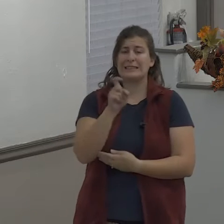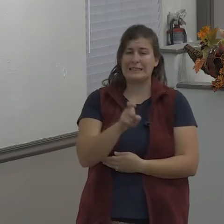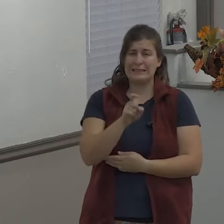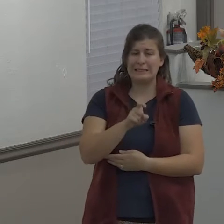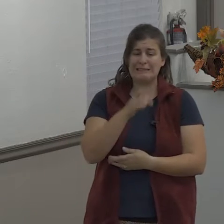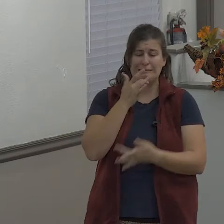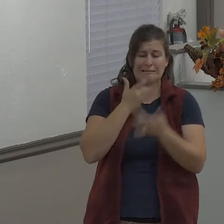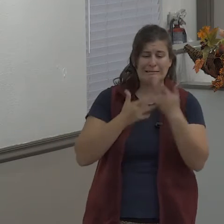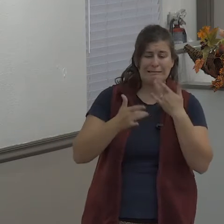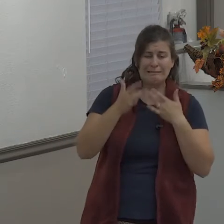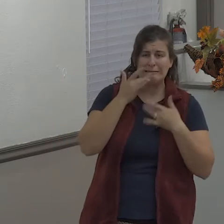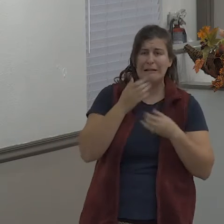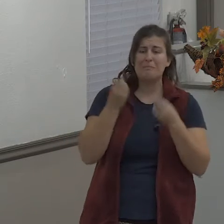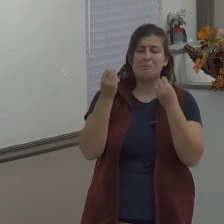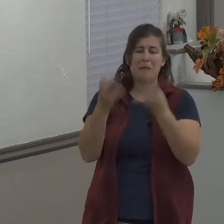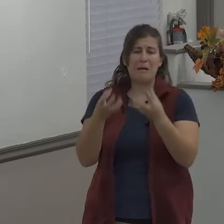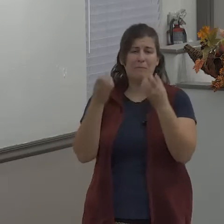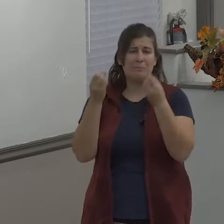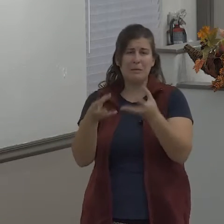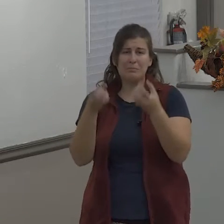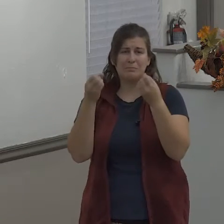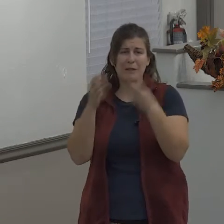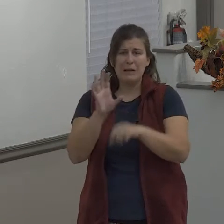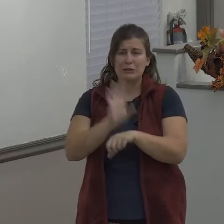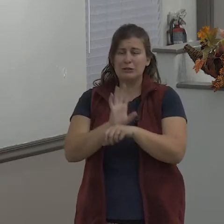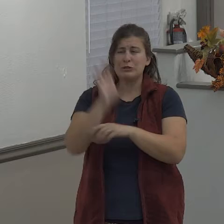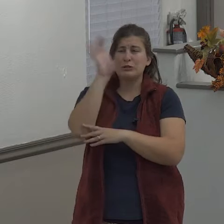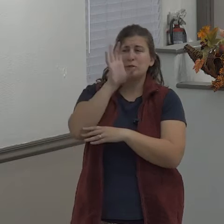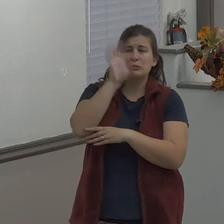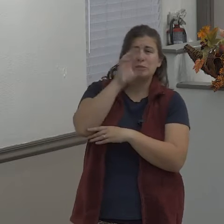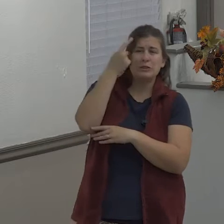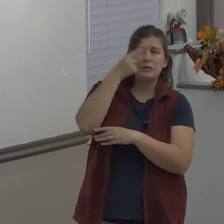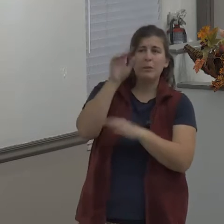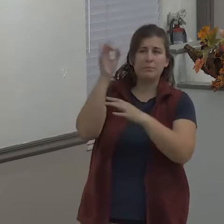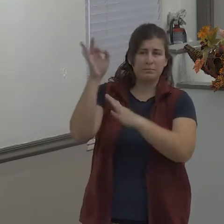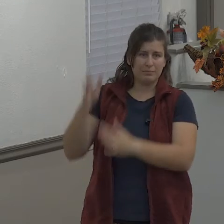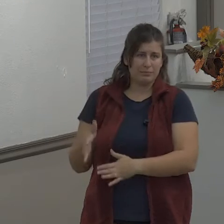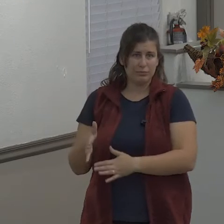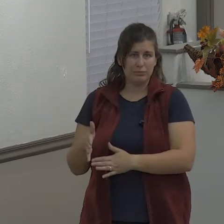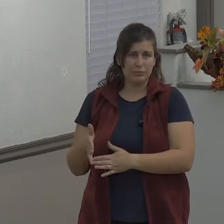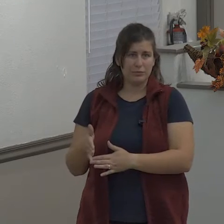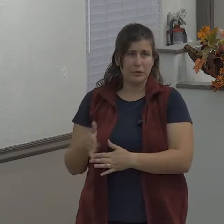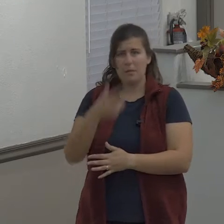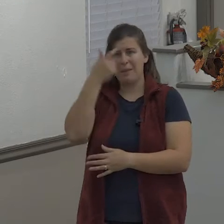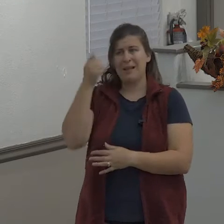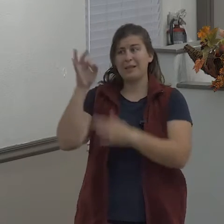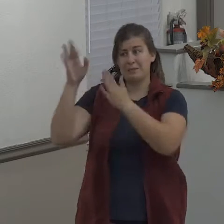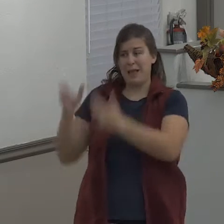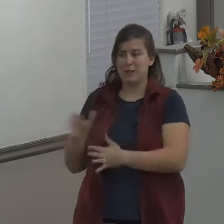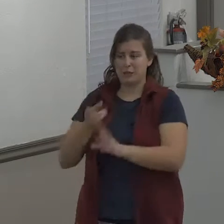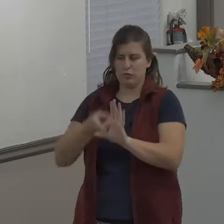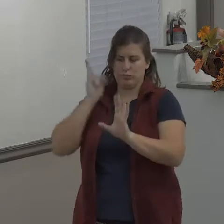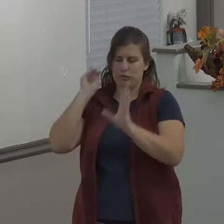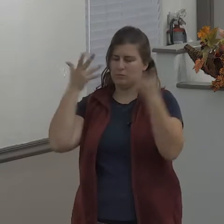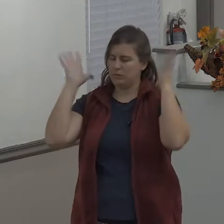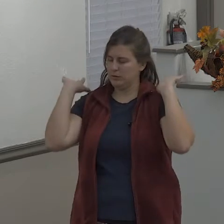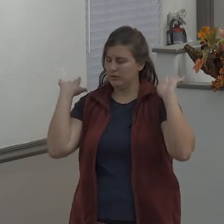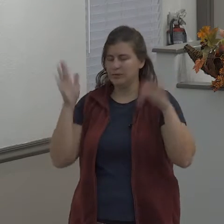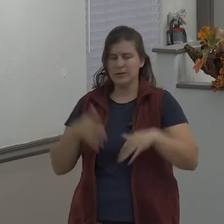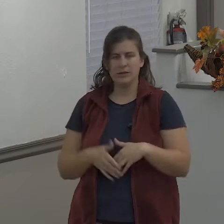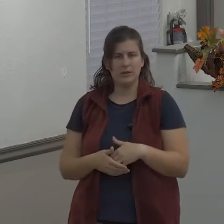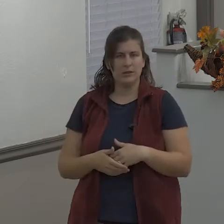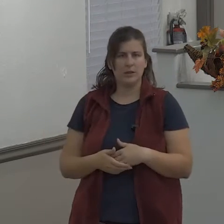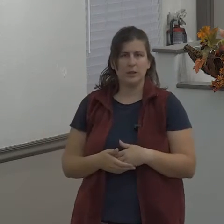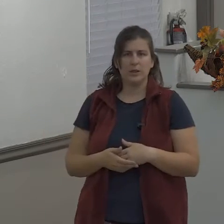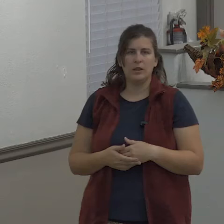There are thousands of churches looking for pastors. There are pastors who have totally quit the ministry.